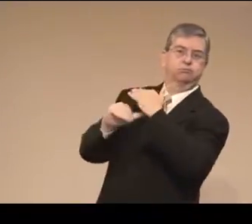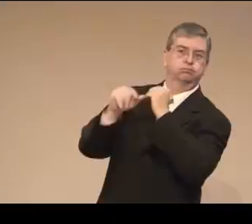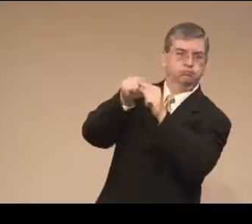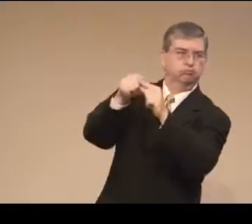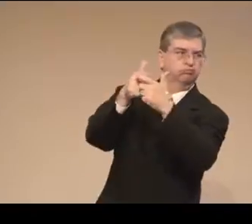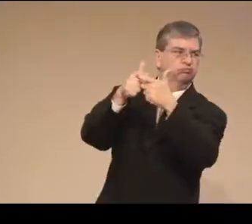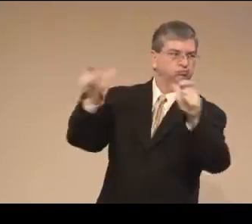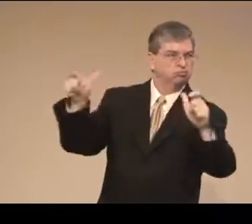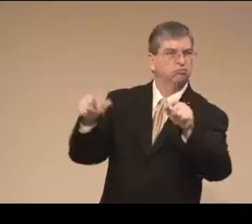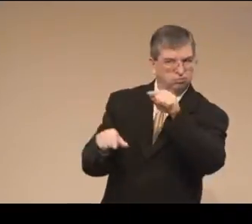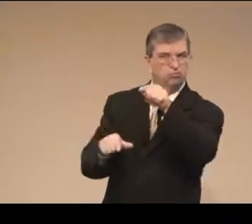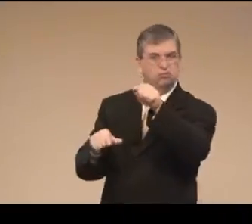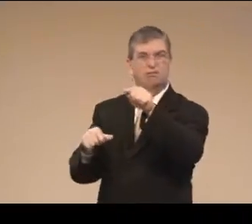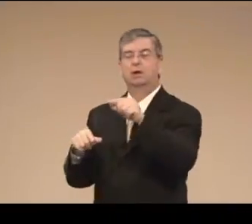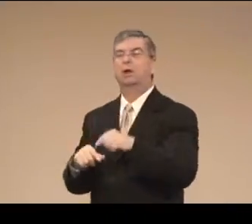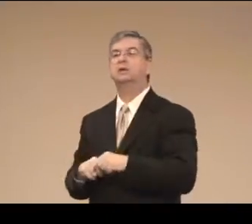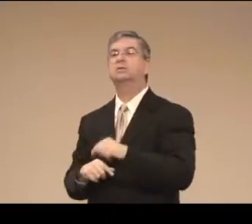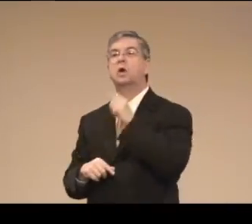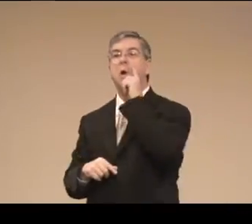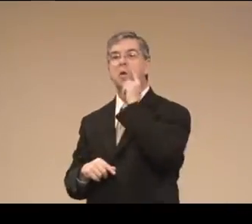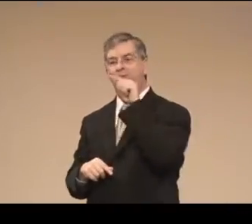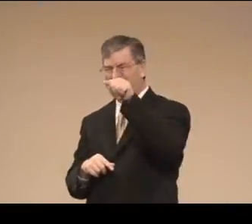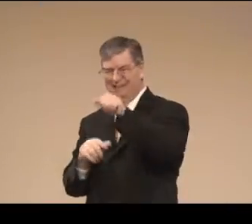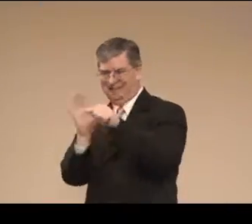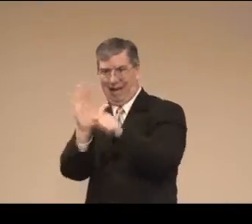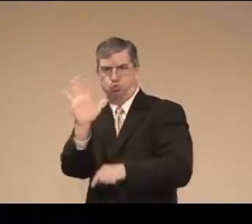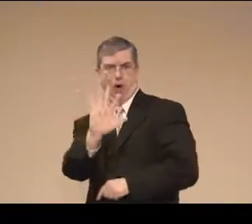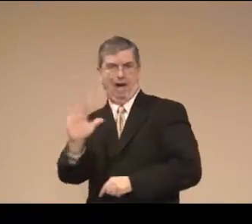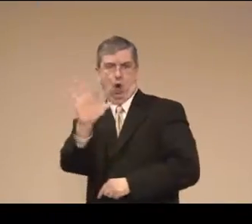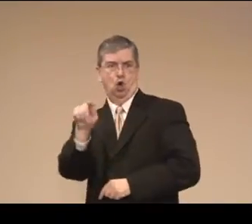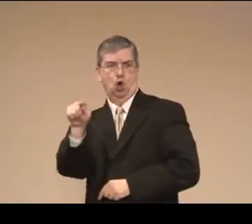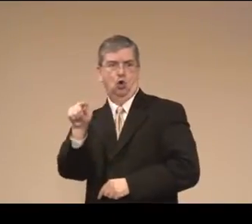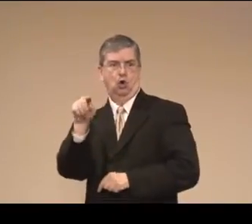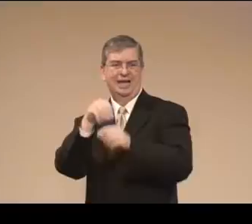That's where my family, I had a large family population there.